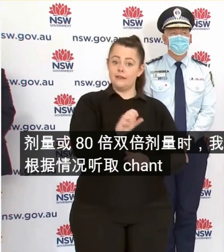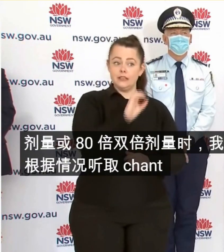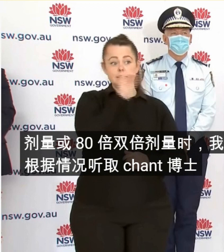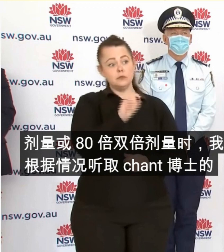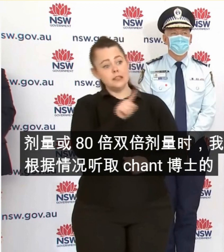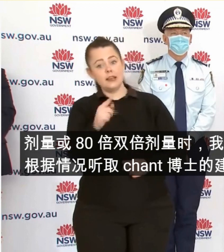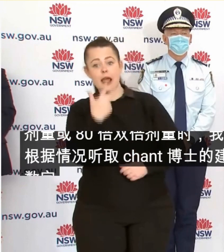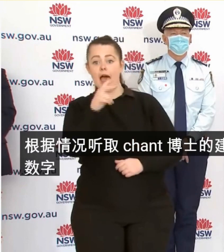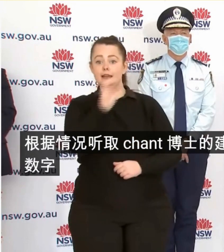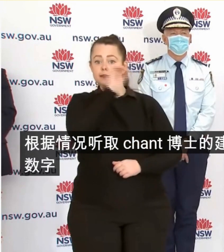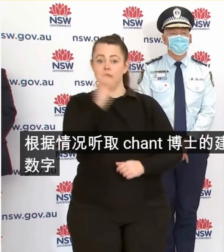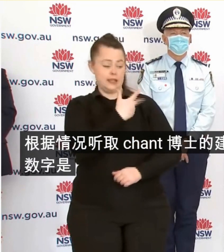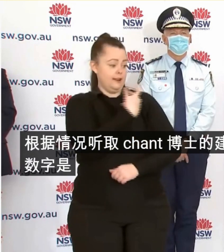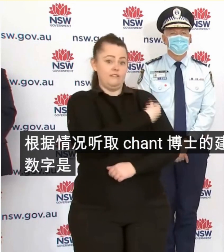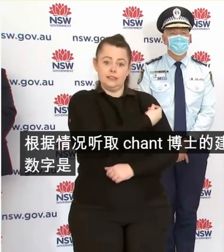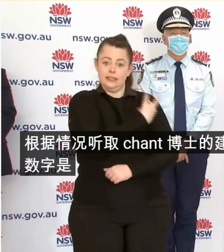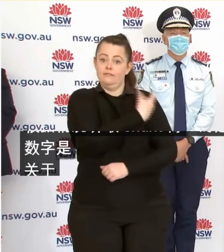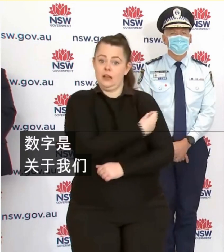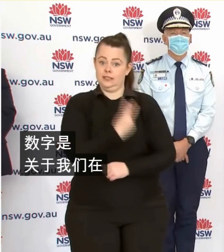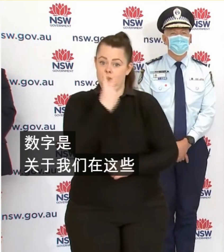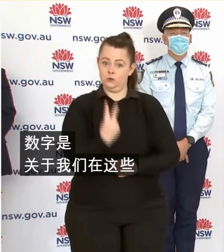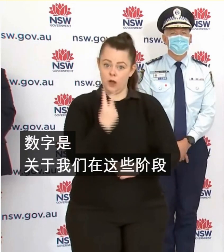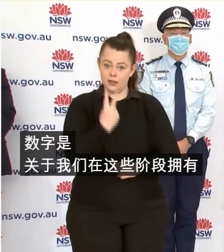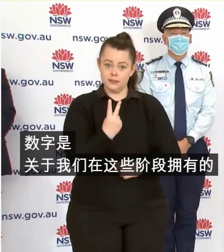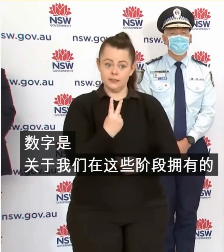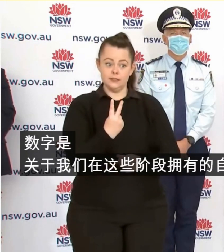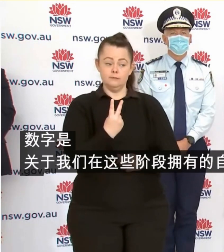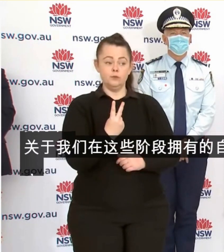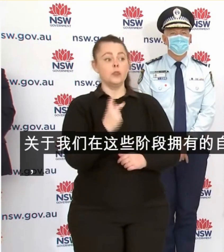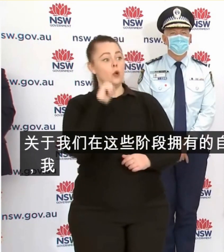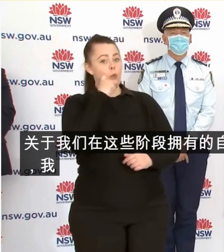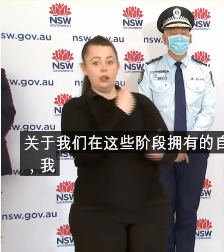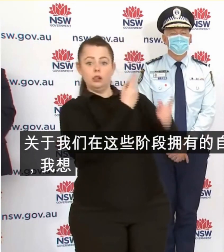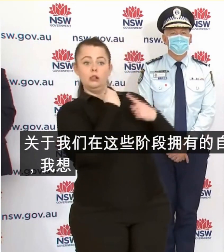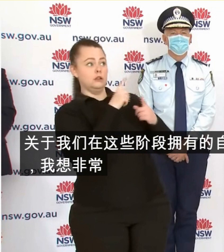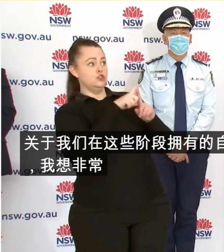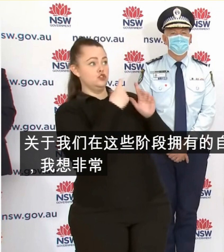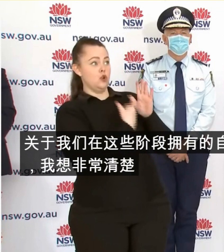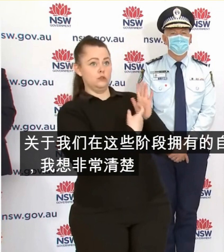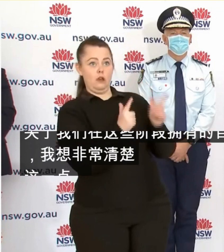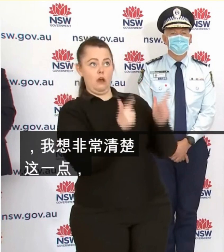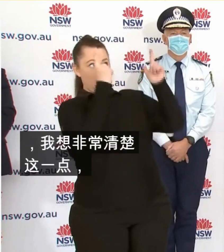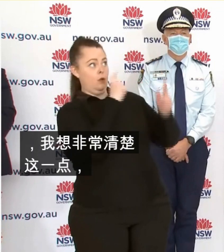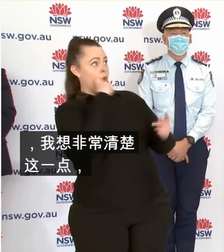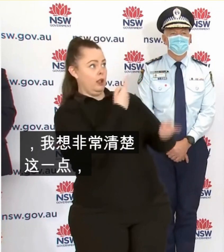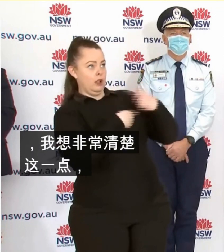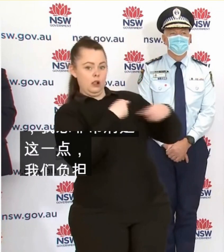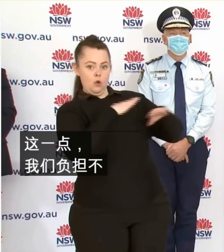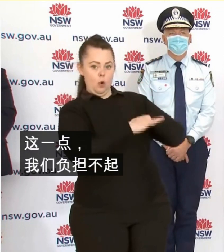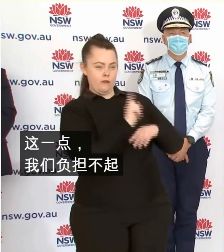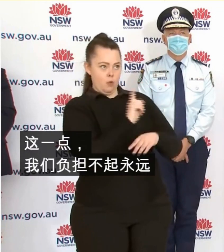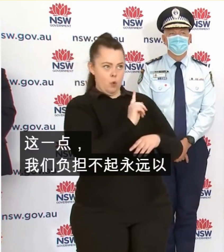take advice from Dr. Chant, depending on where the case numbers are at, as to what freedoms we have at those stages. And I want to be very clear about